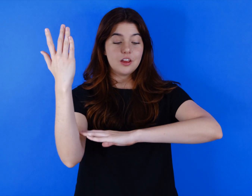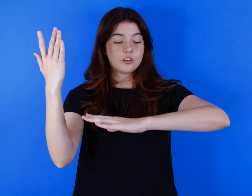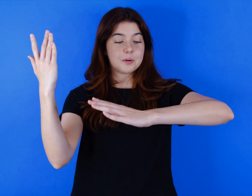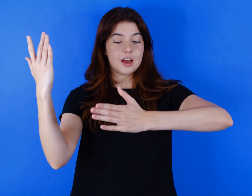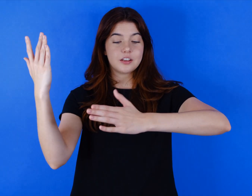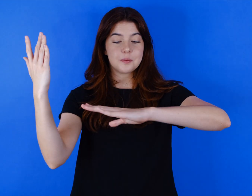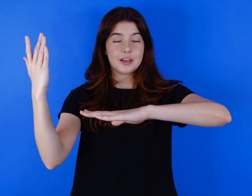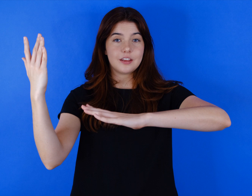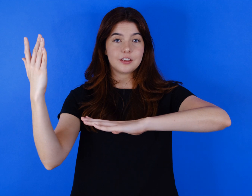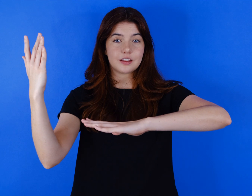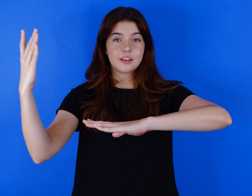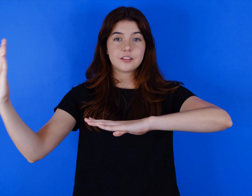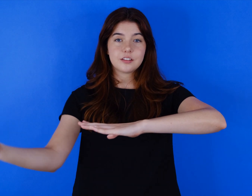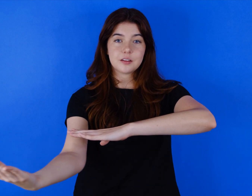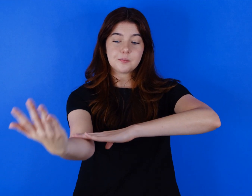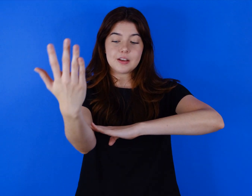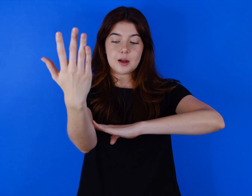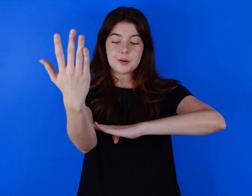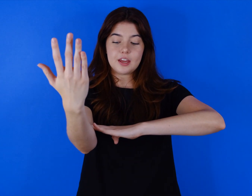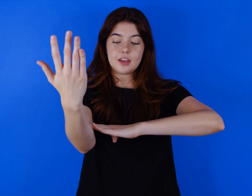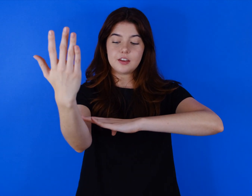So my non-dominant hand is like this. My dominant hand,